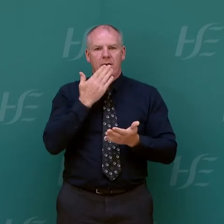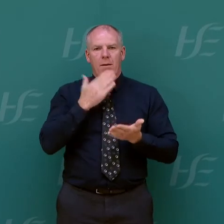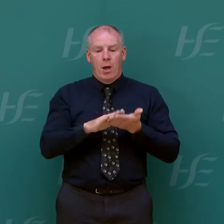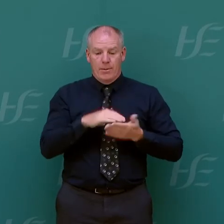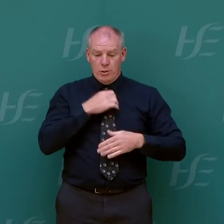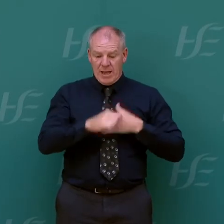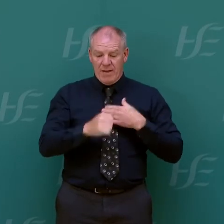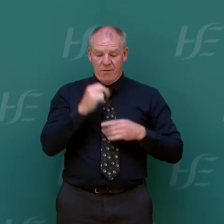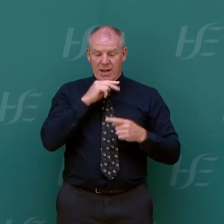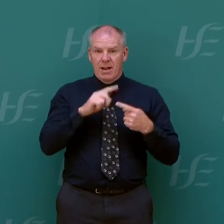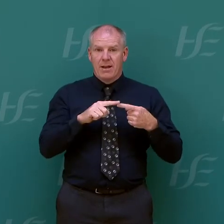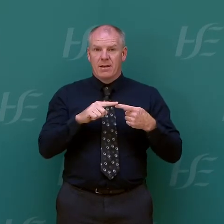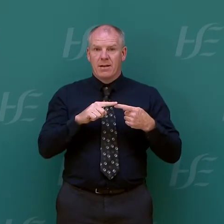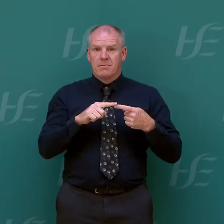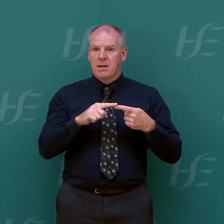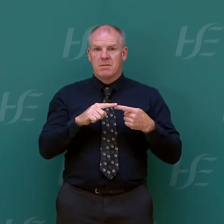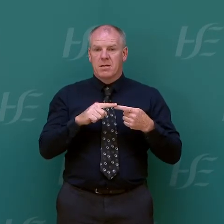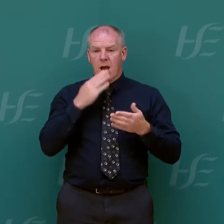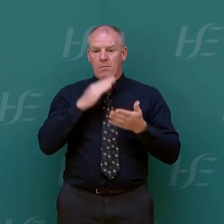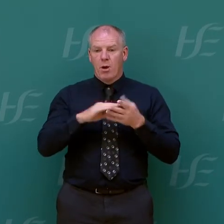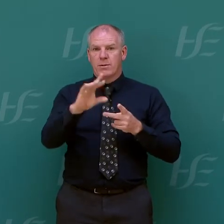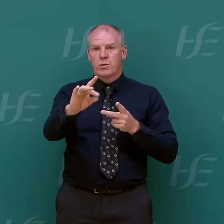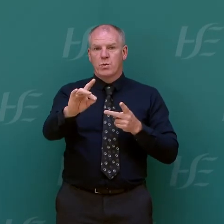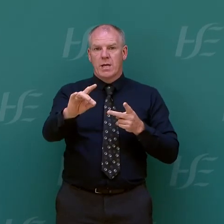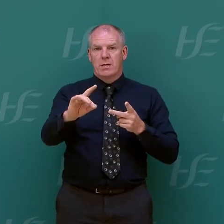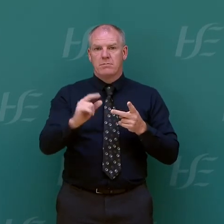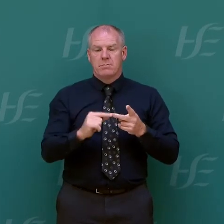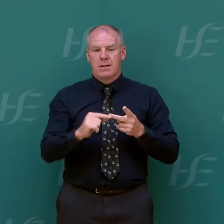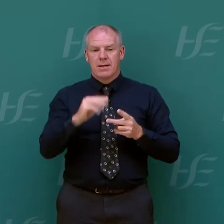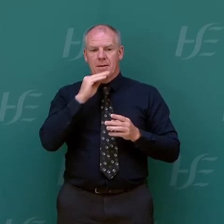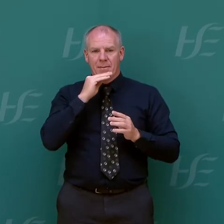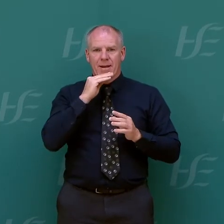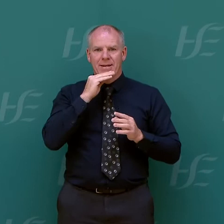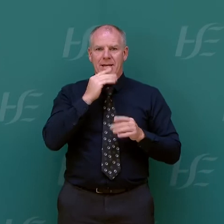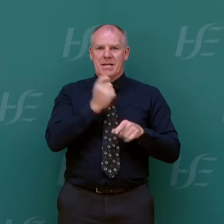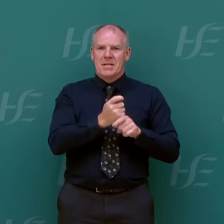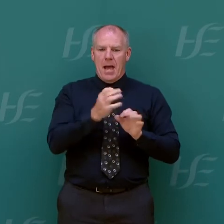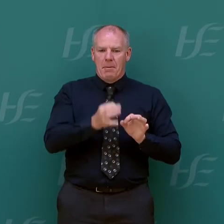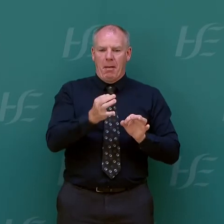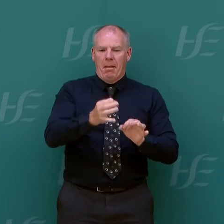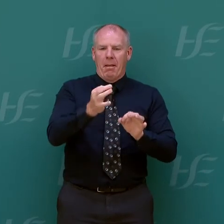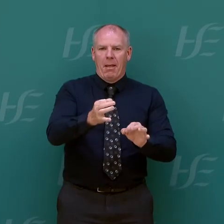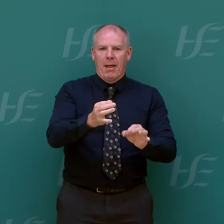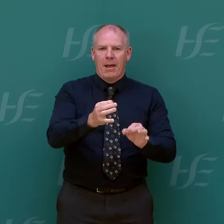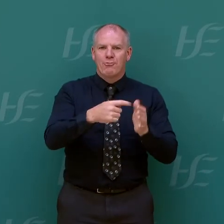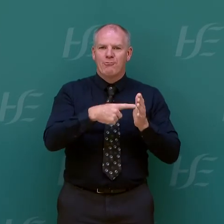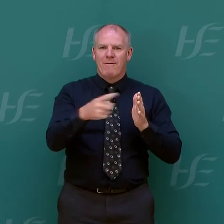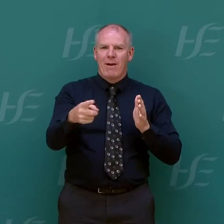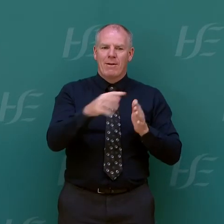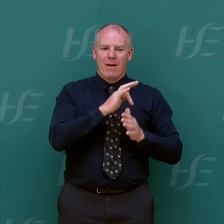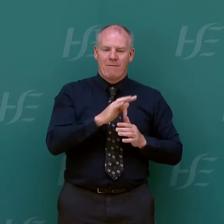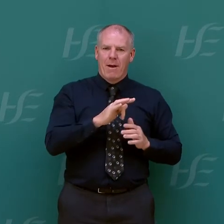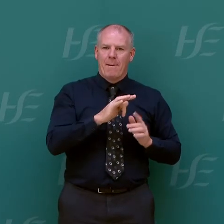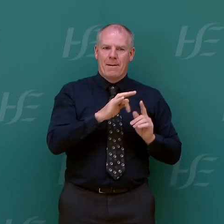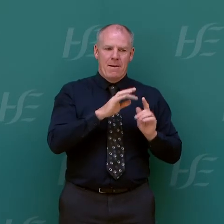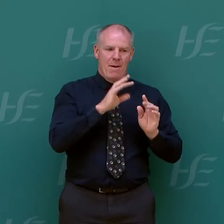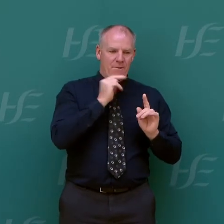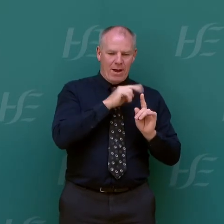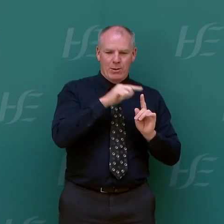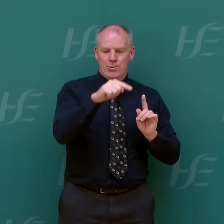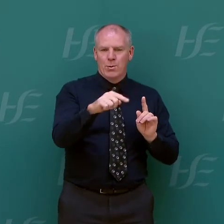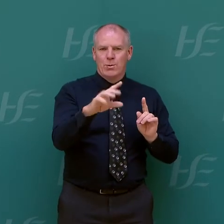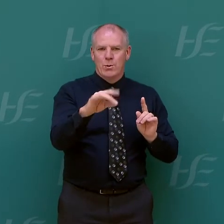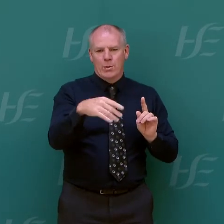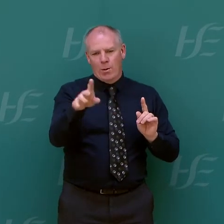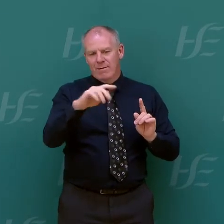is Friday, they may set it for next Tuesday to be done. So you're seeing a lag time there in referral, and that's something we want to work through in terms of how